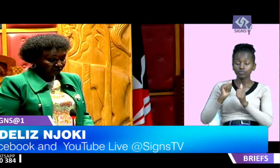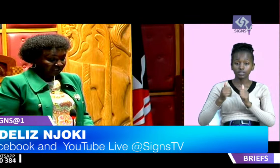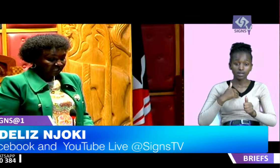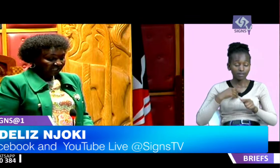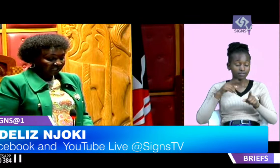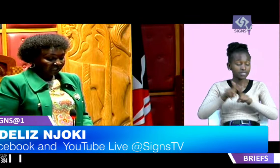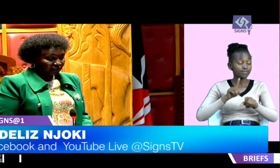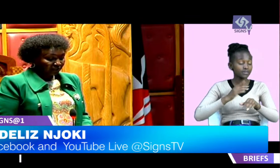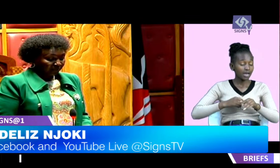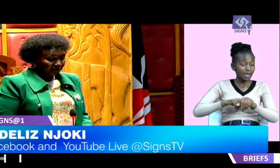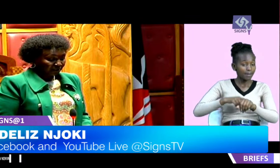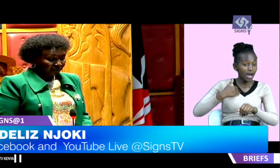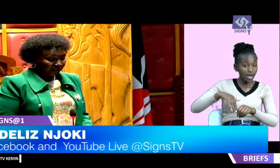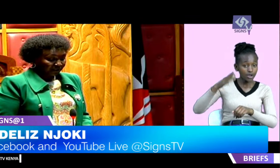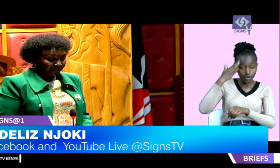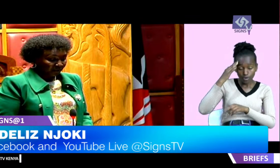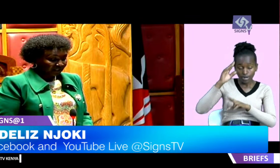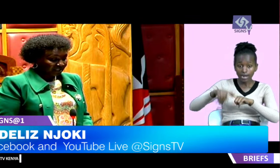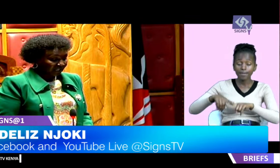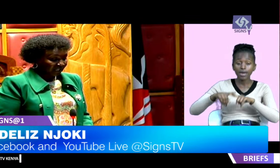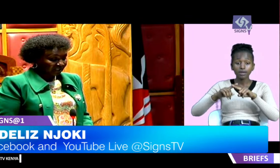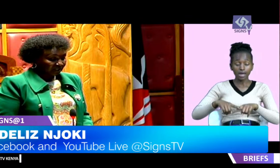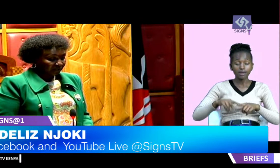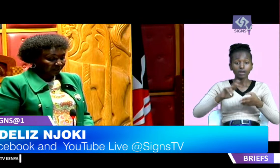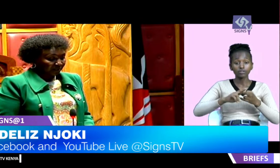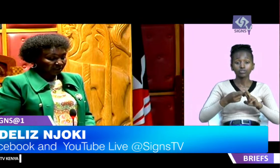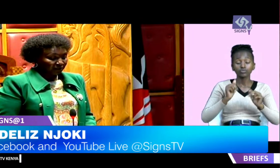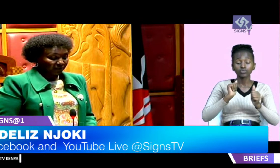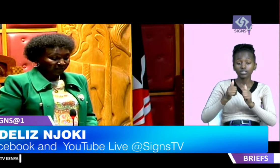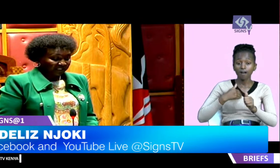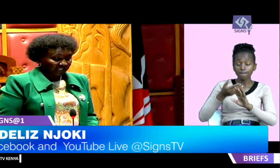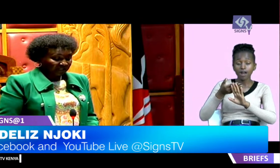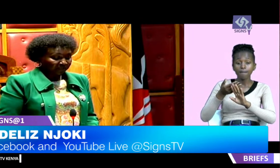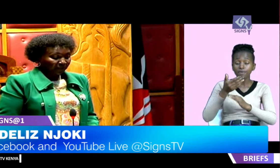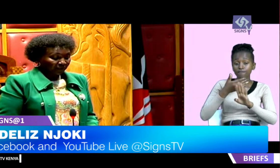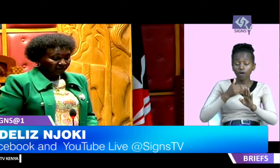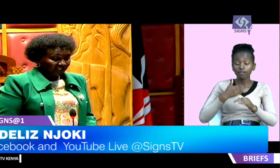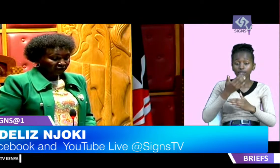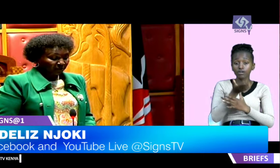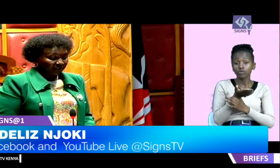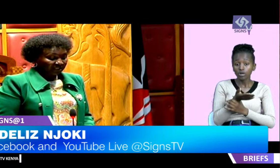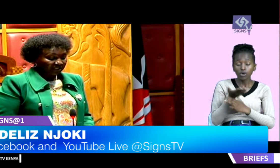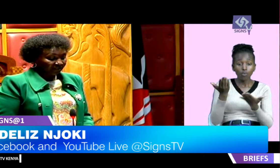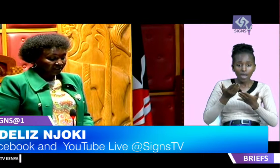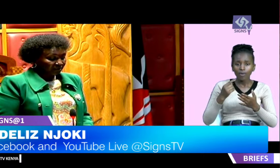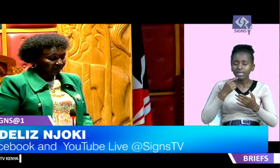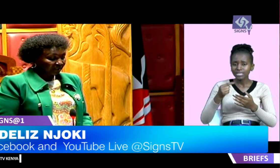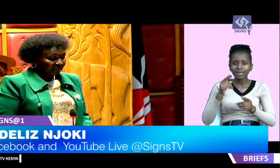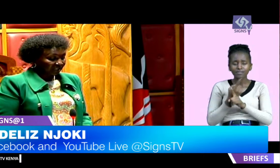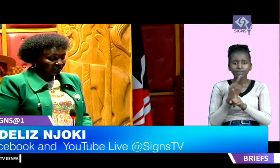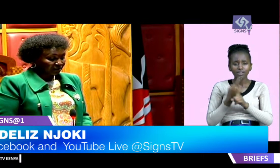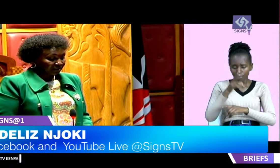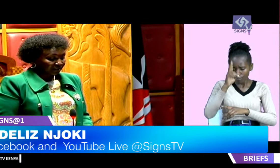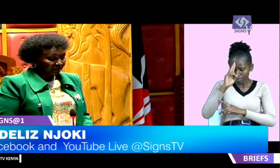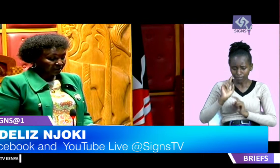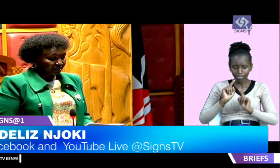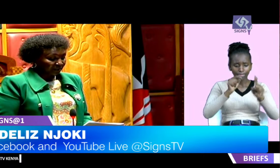Relations, in its report on the request regarding the deployment of officers of the National Police Service to the Multinational Security